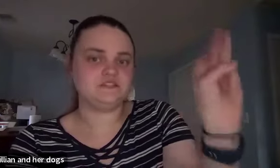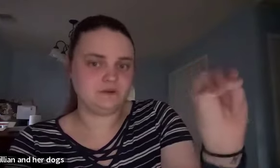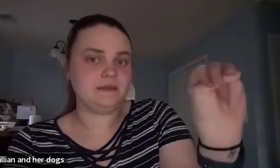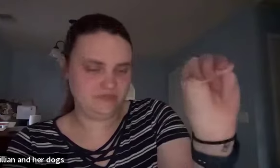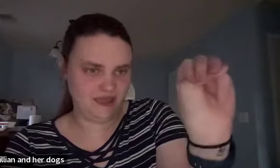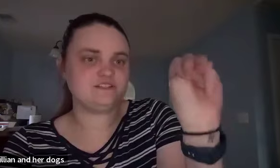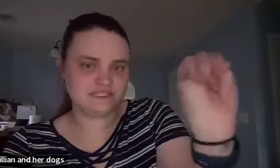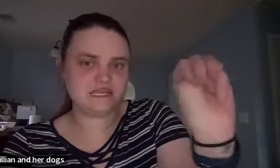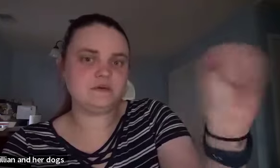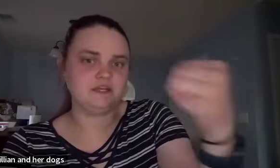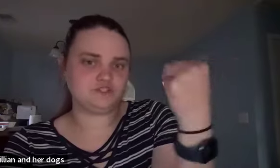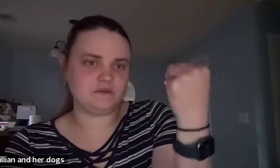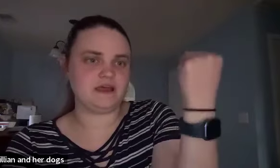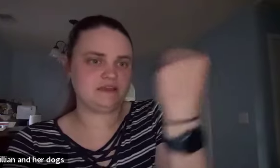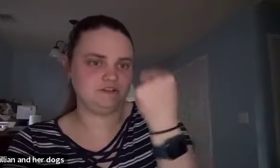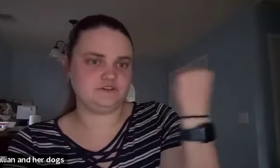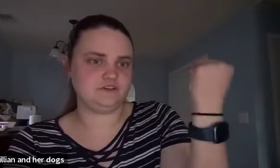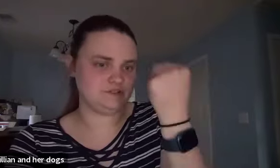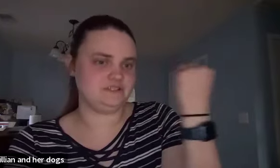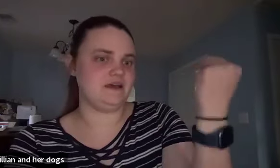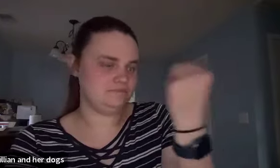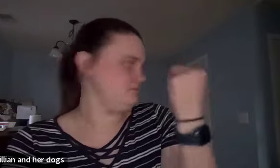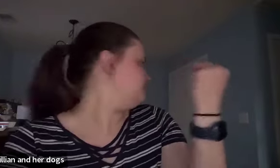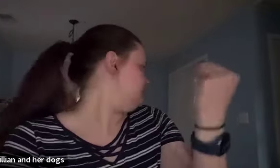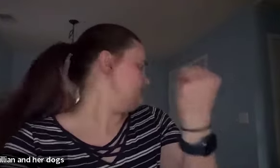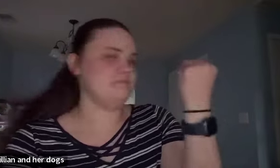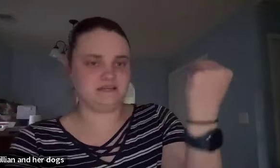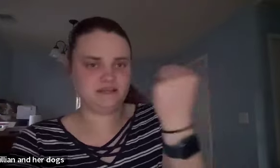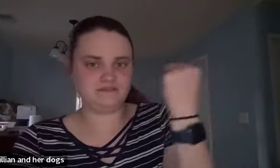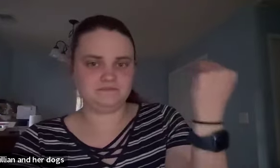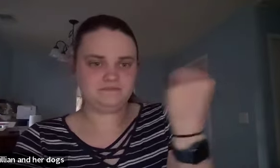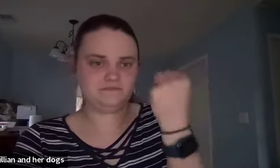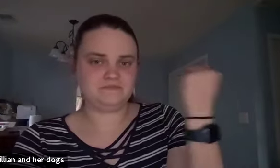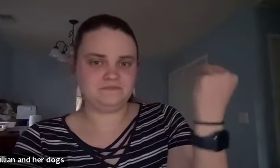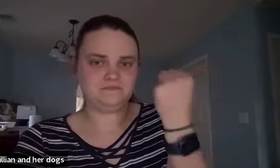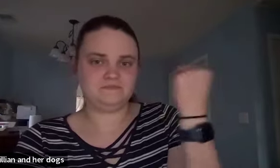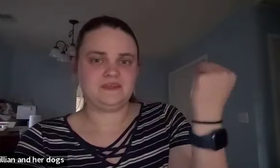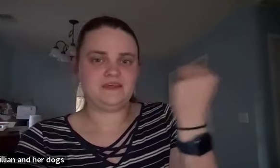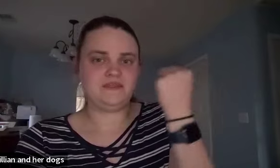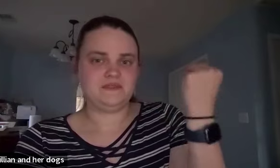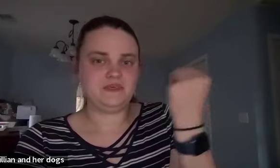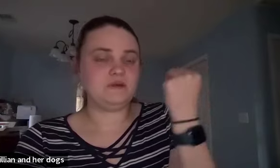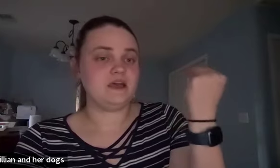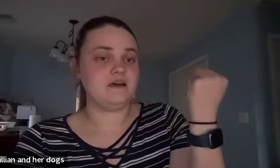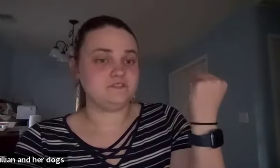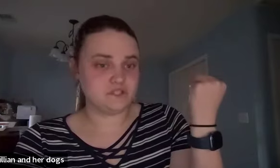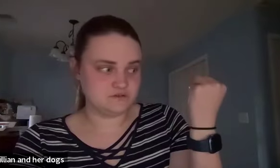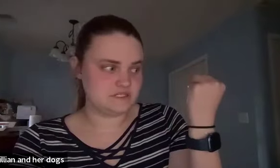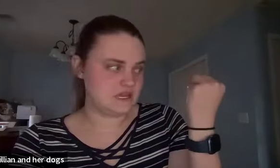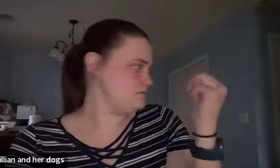So an M, yeah, so it's an M, and you turn it back and you circular motion, yeah. Monday. Then we have Tuesday, which